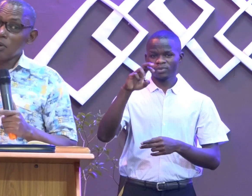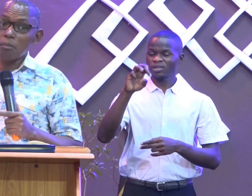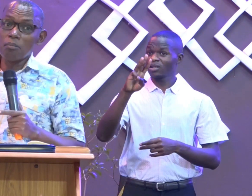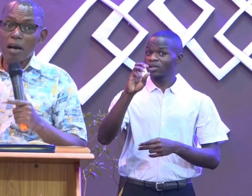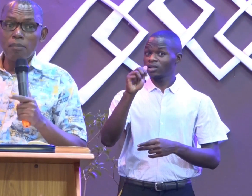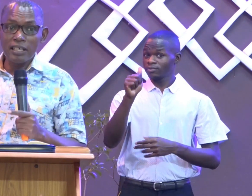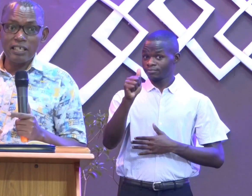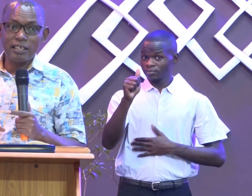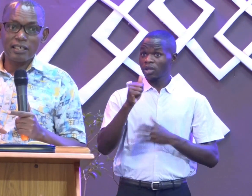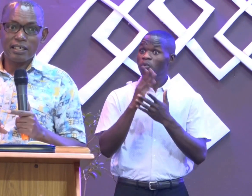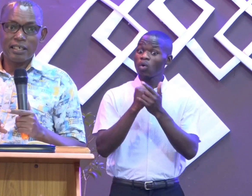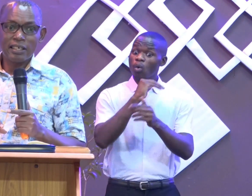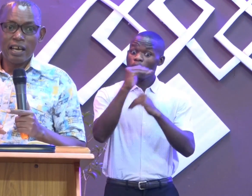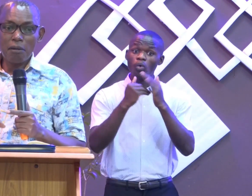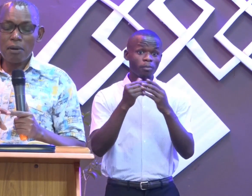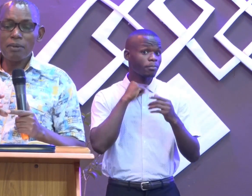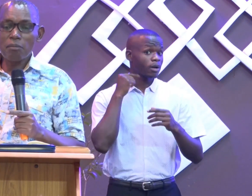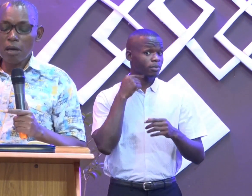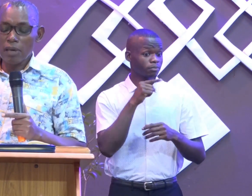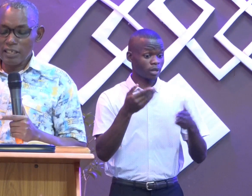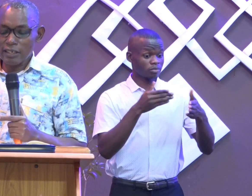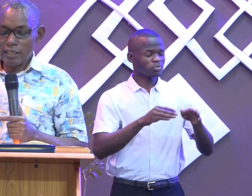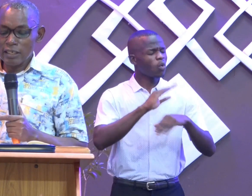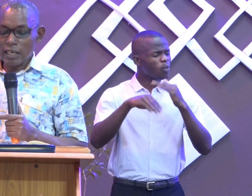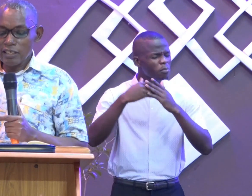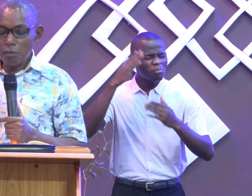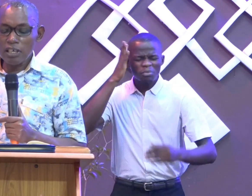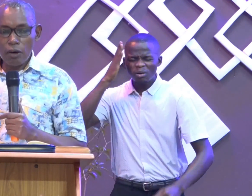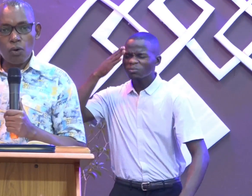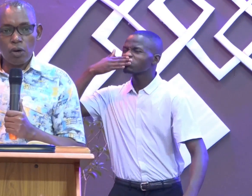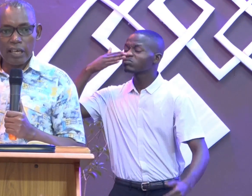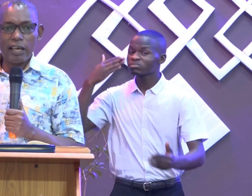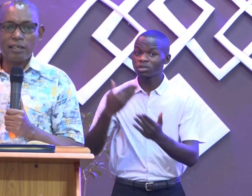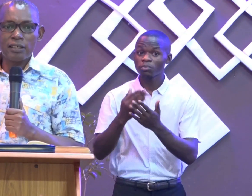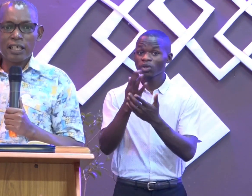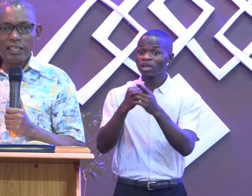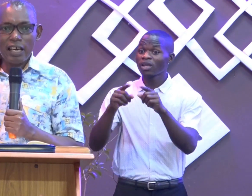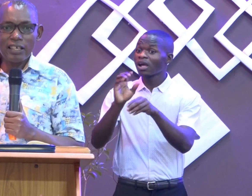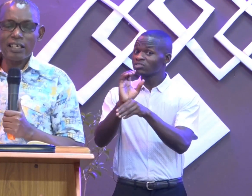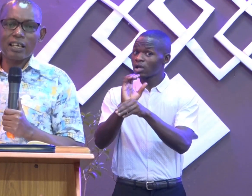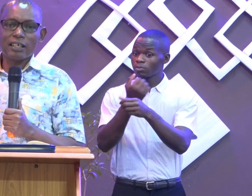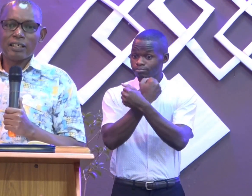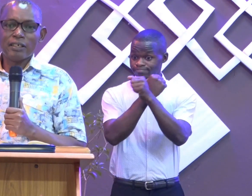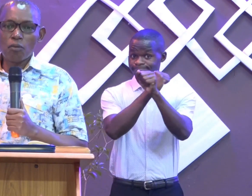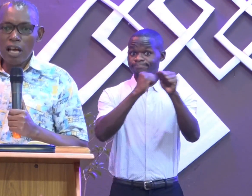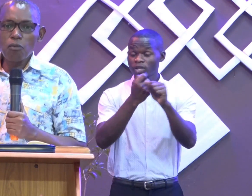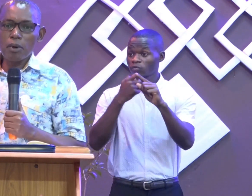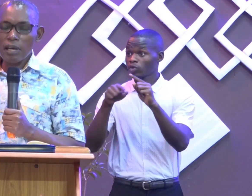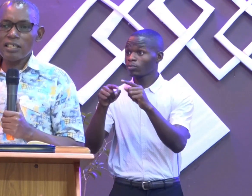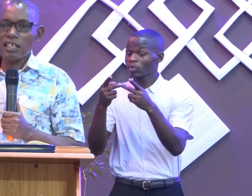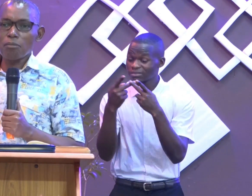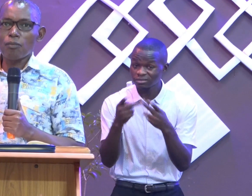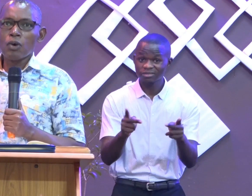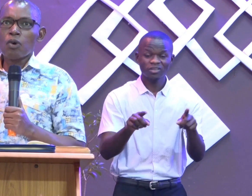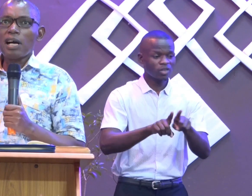kuba nabona mbamanyi abababiri mbamanyi kanisa mwe nalokokera ng'etandika obulamu